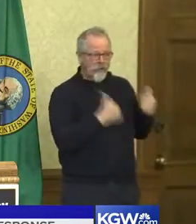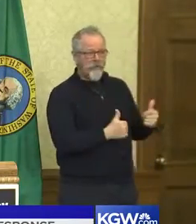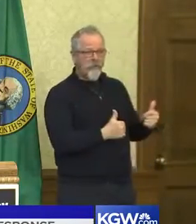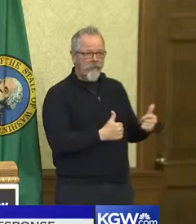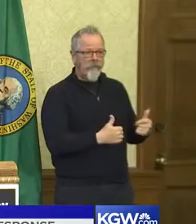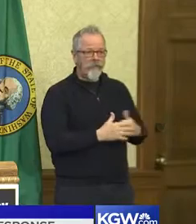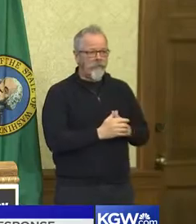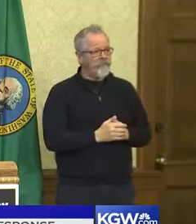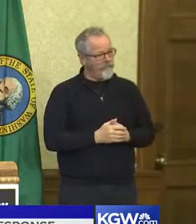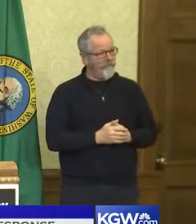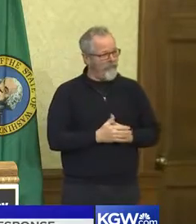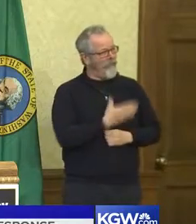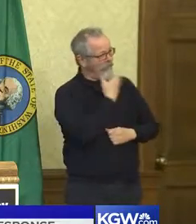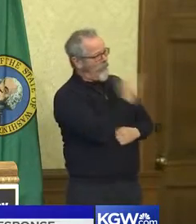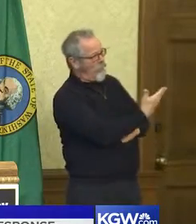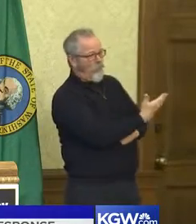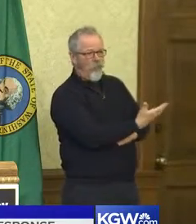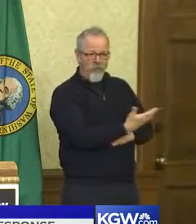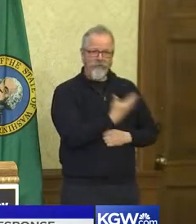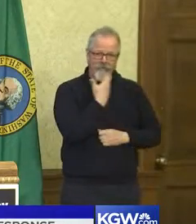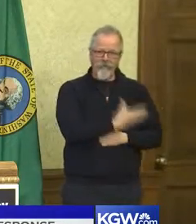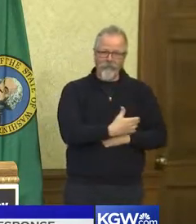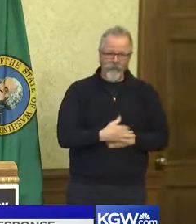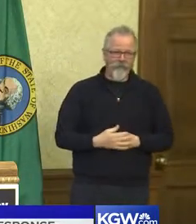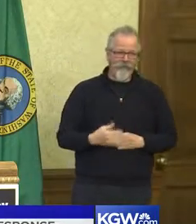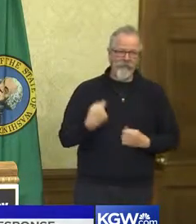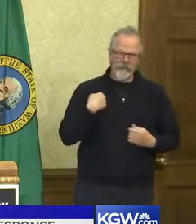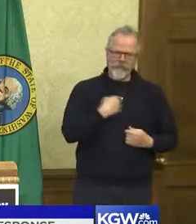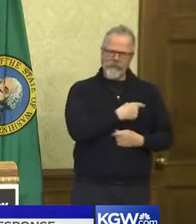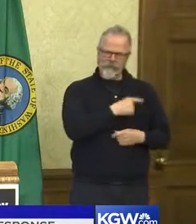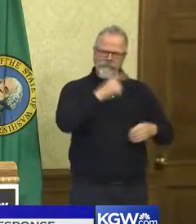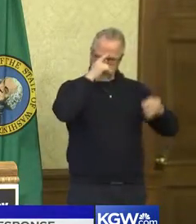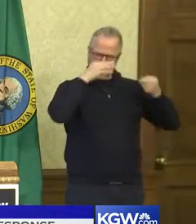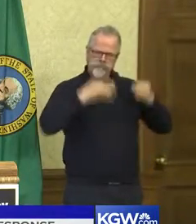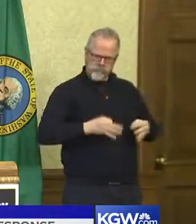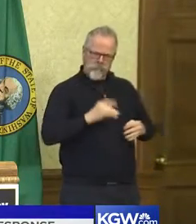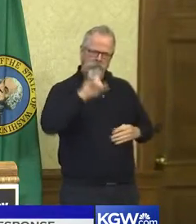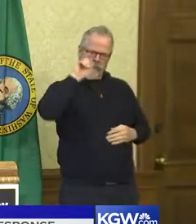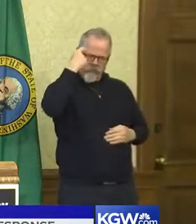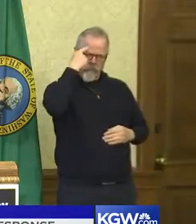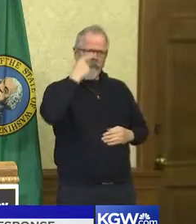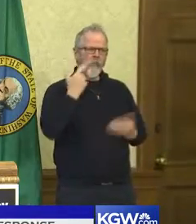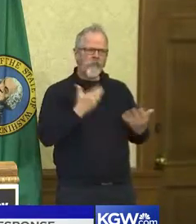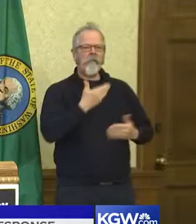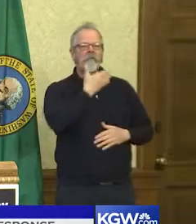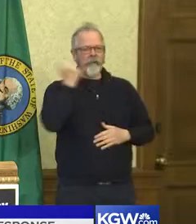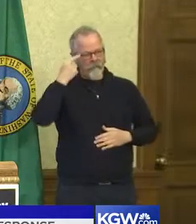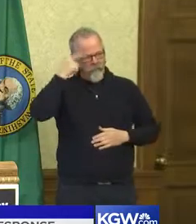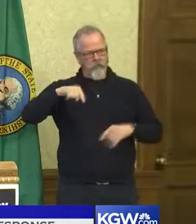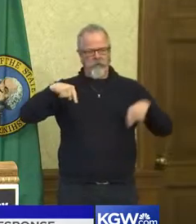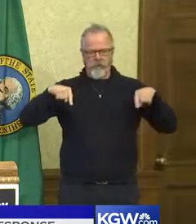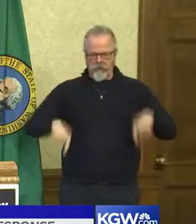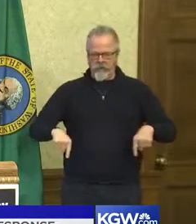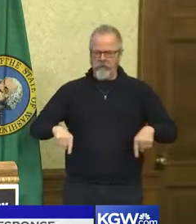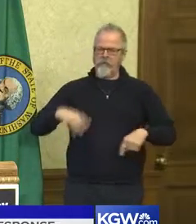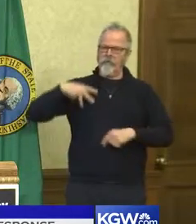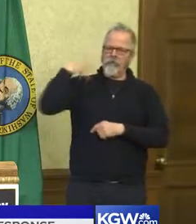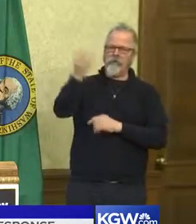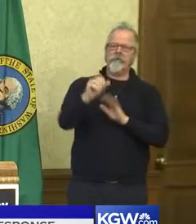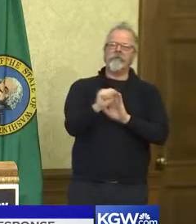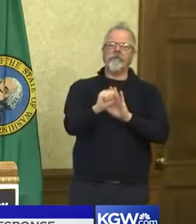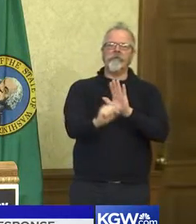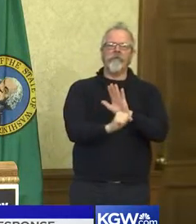thing, to make sure that we can make our decisions for what is best for Washington here in Washington. So we